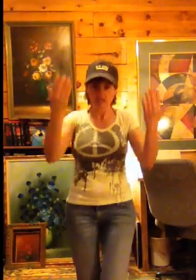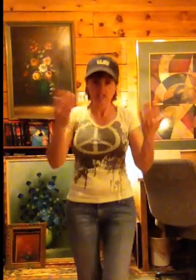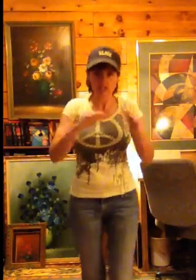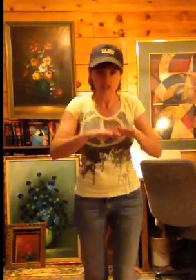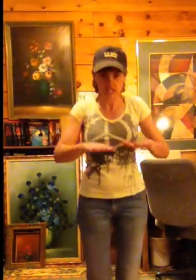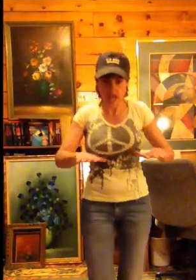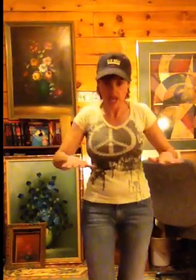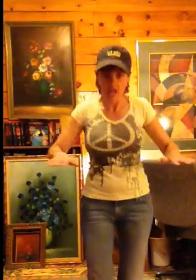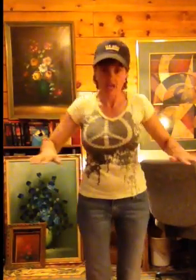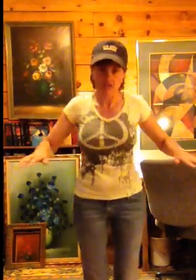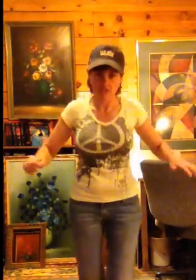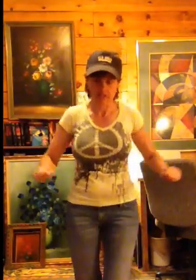heaven stands.